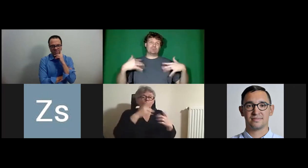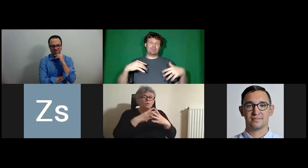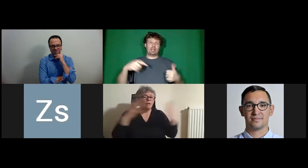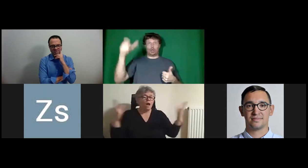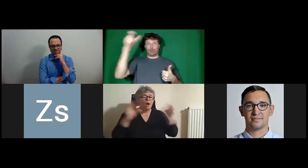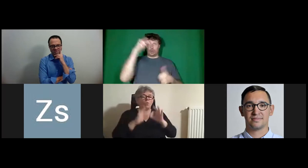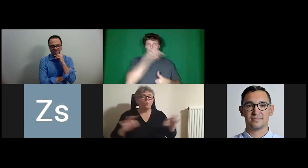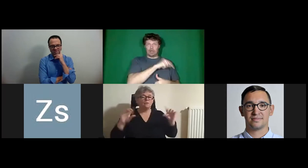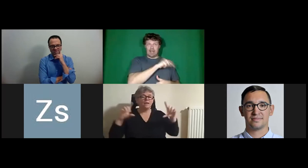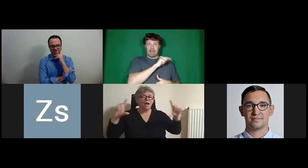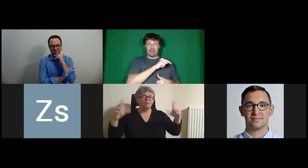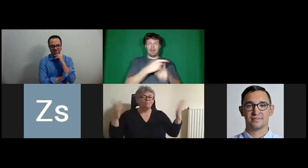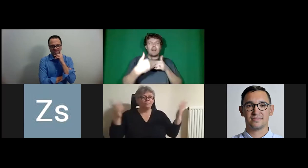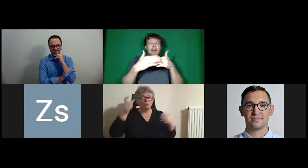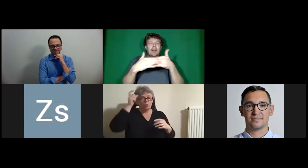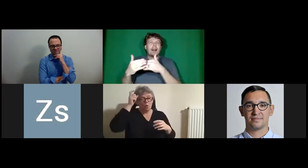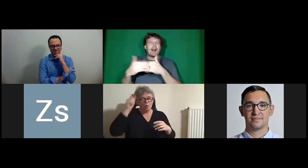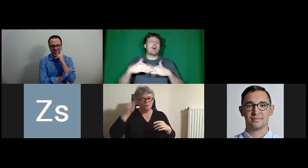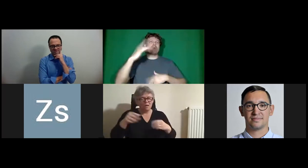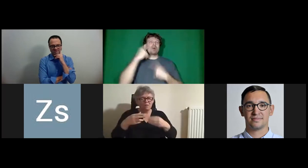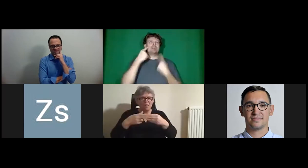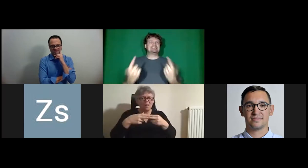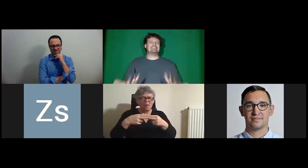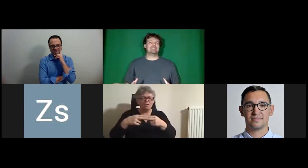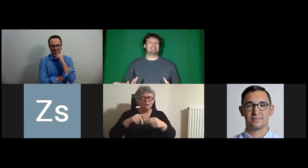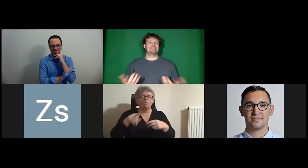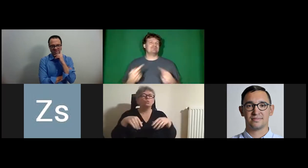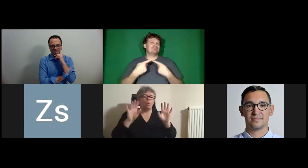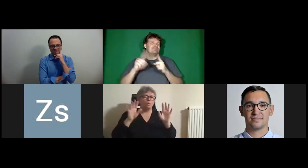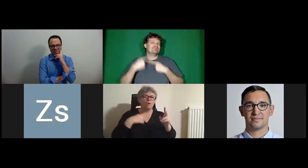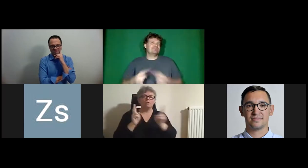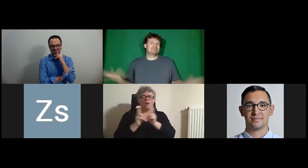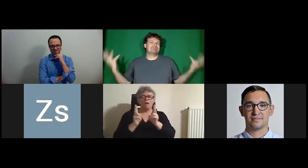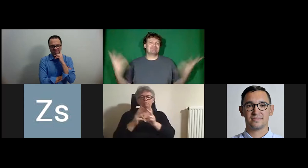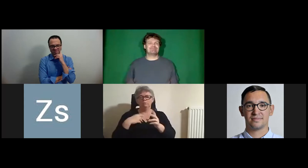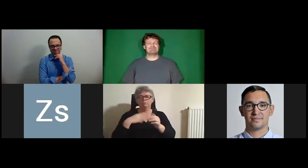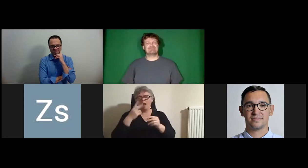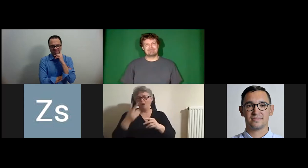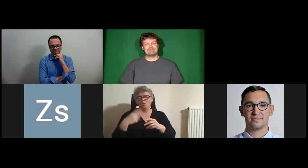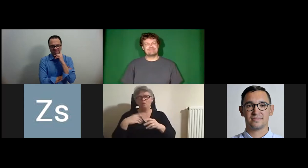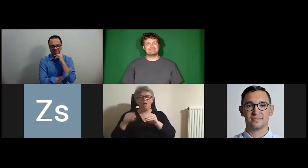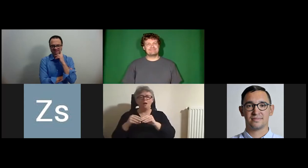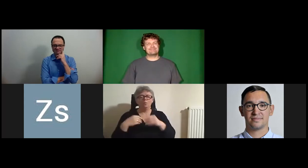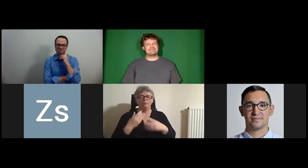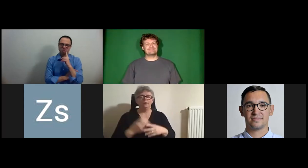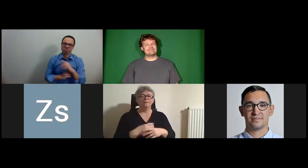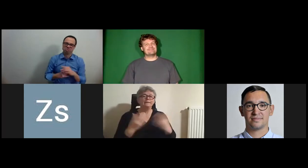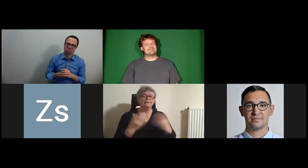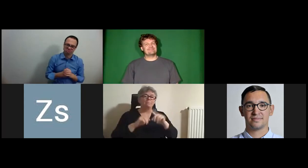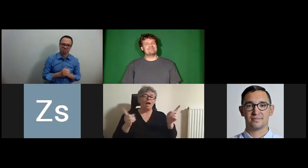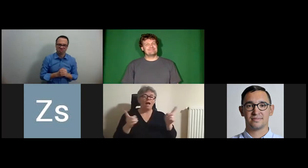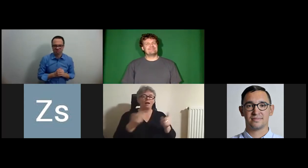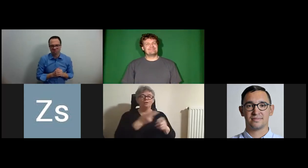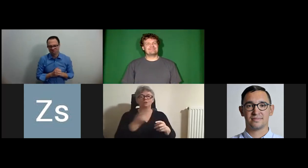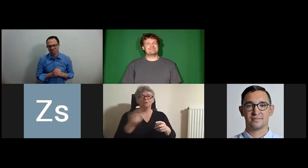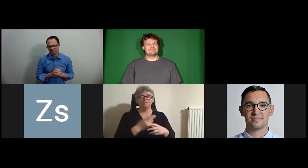so large that I actually didn't see my family much. In Turkey, everything was much closer and all the matches were much closer. So I was